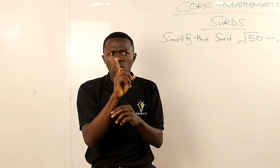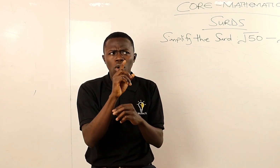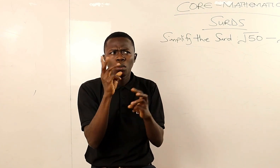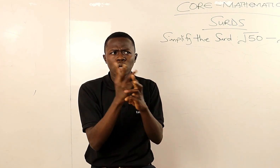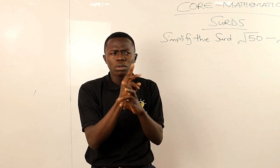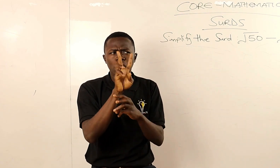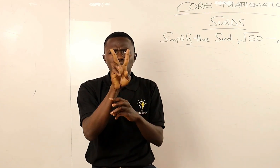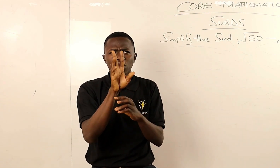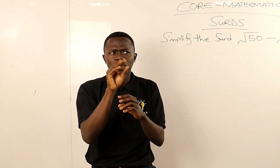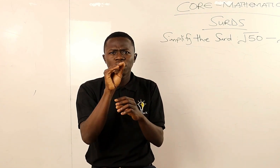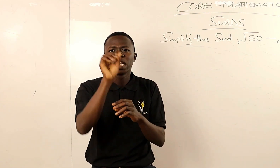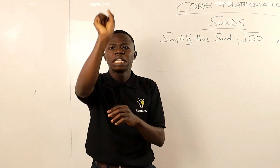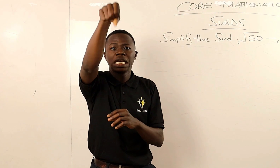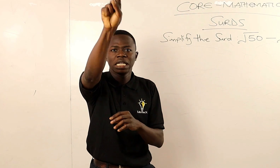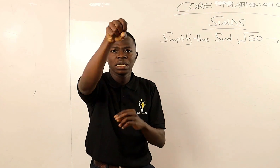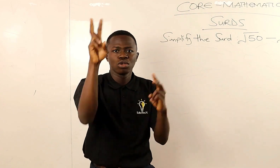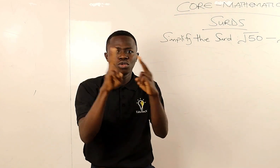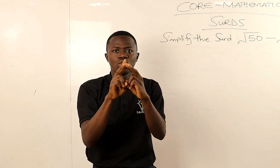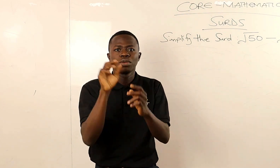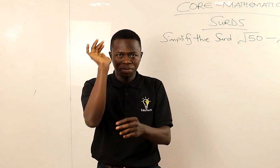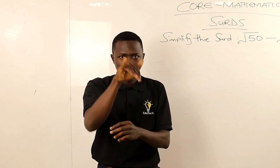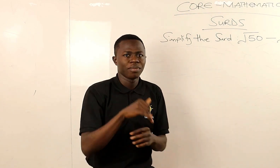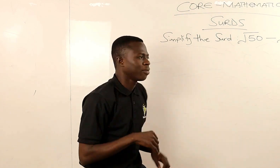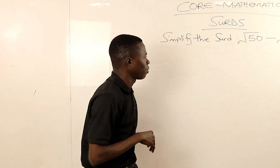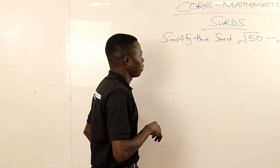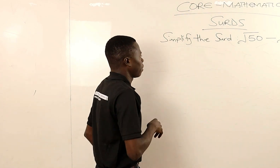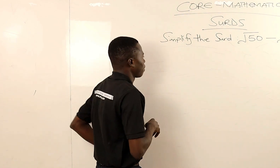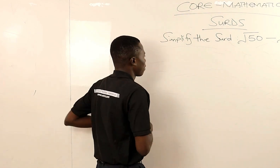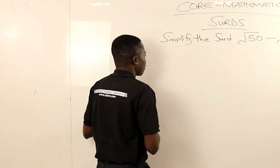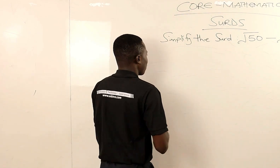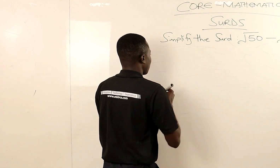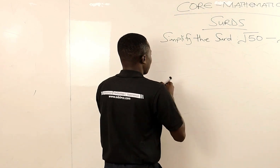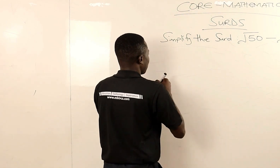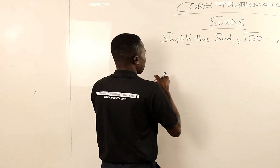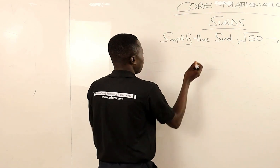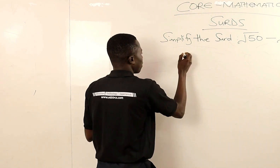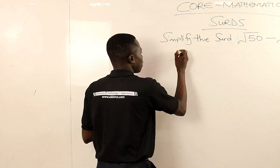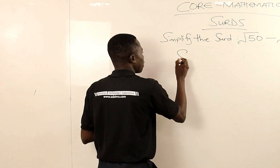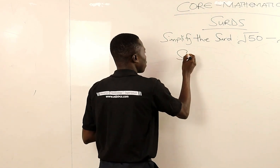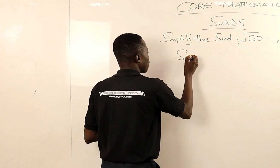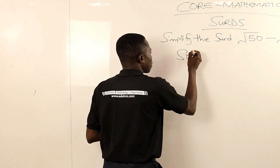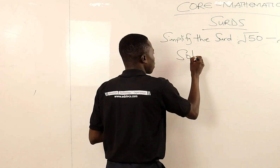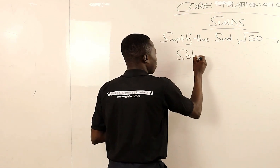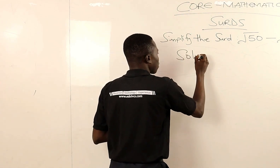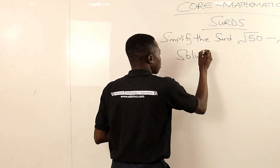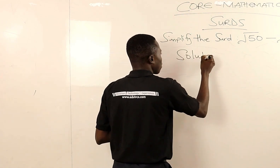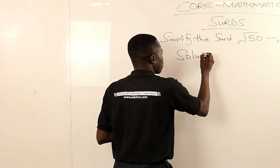So you think about a number that is a perfect square multiplied by another number that will give you the number under the square